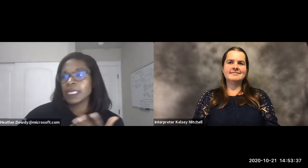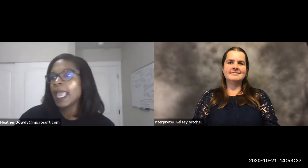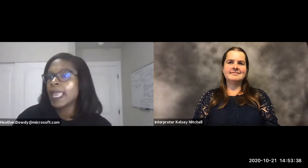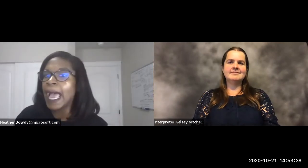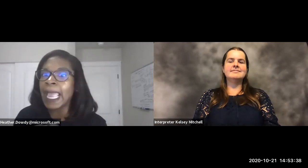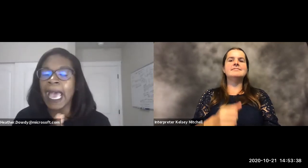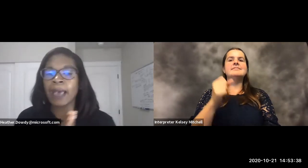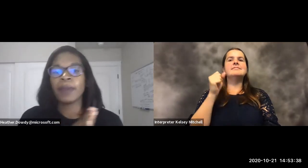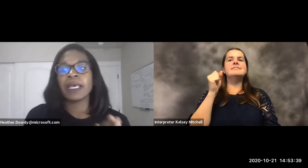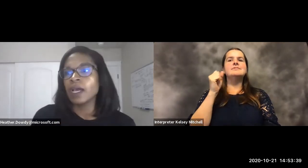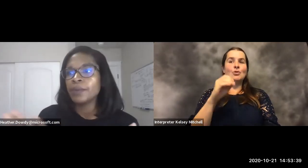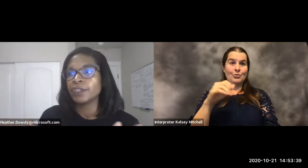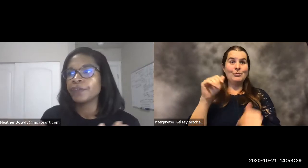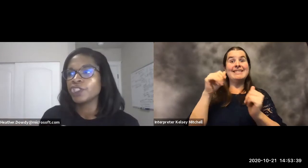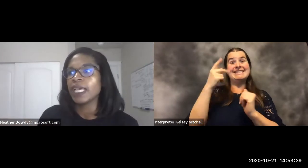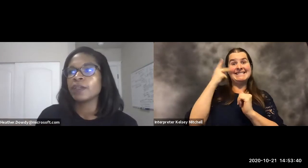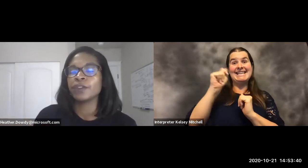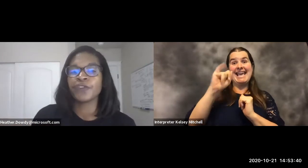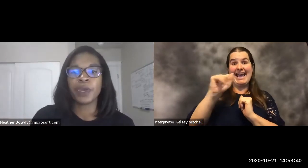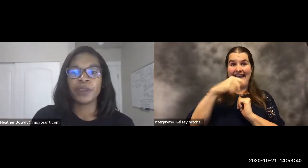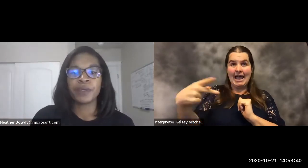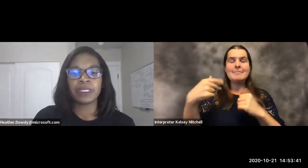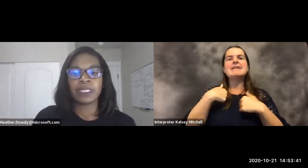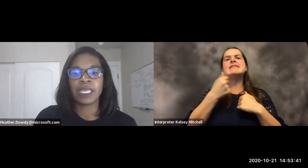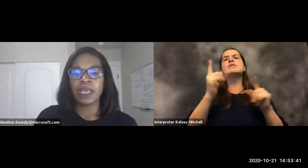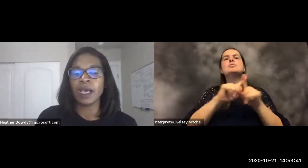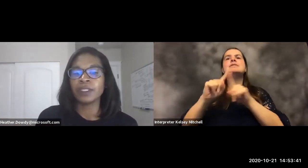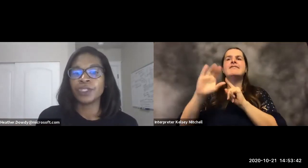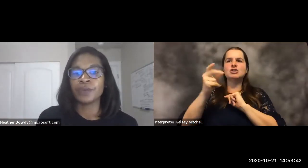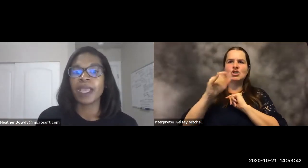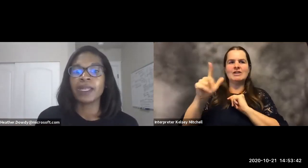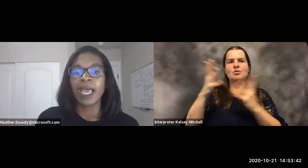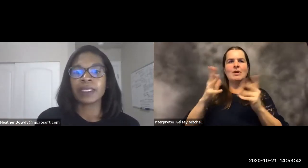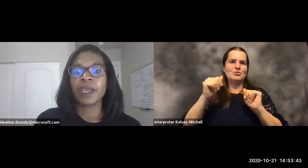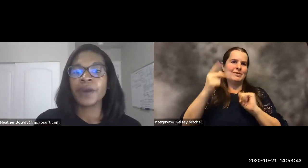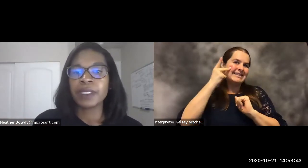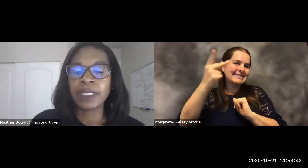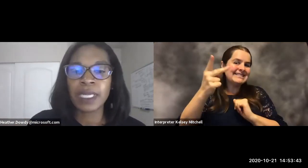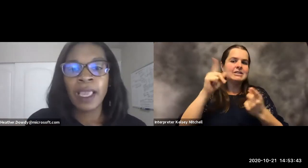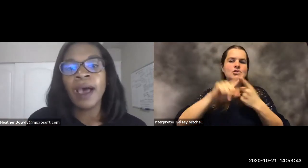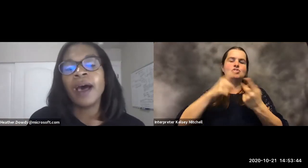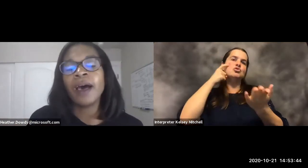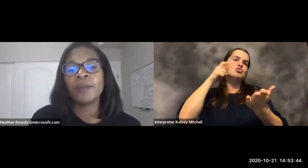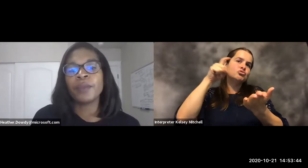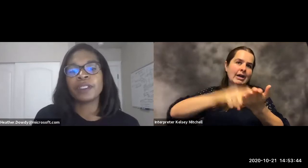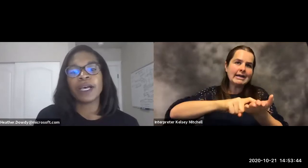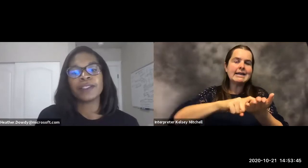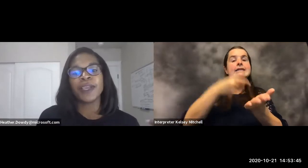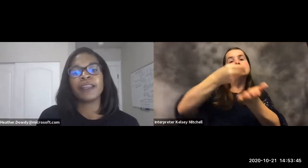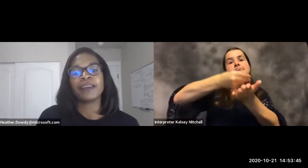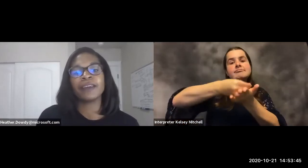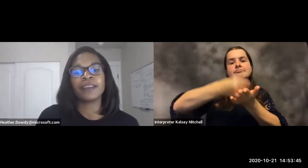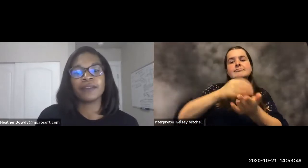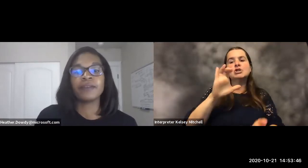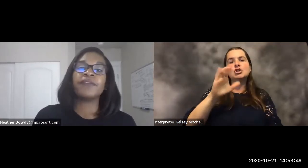So the Seeing AI app has a couple of different channels from what you can see to recognize currency. It's